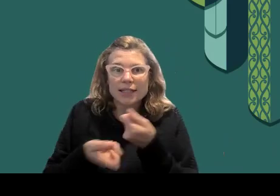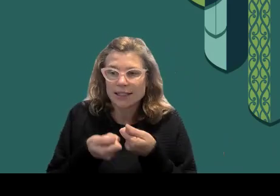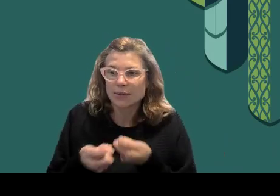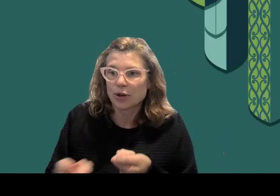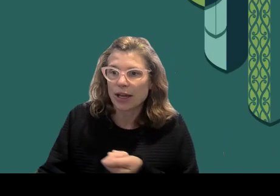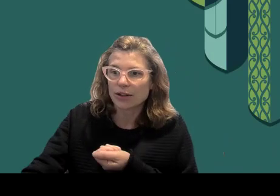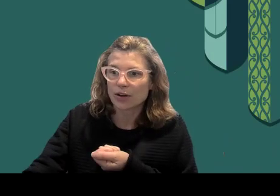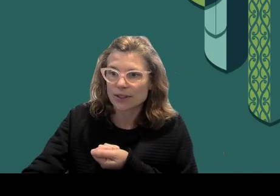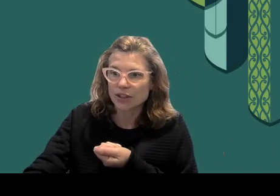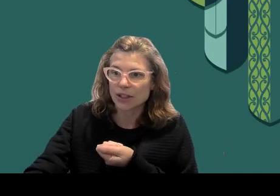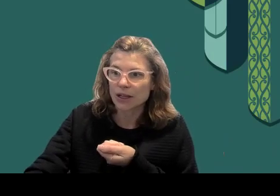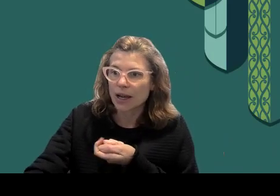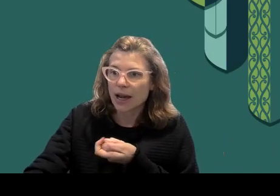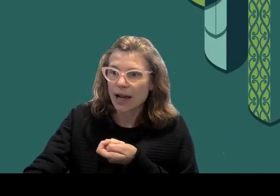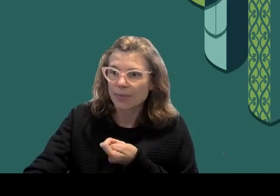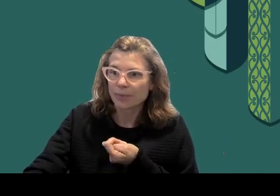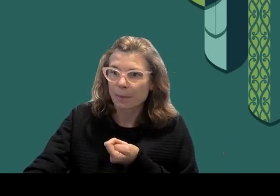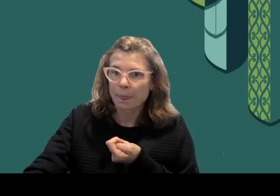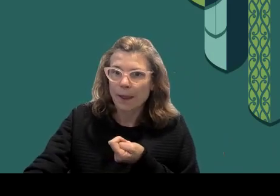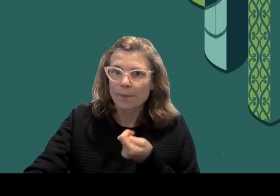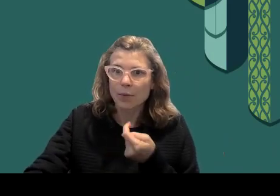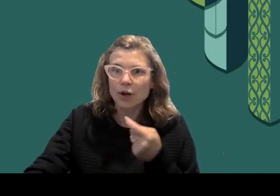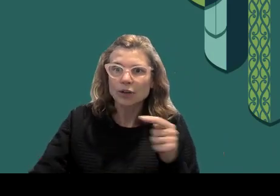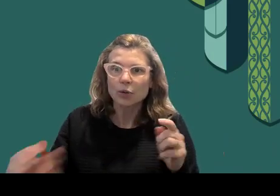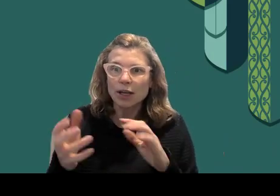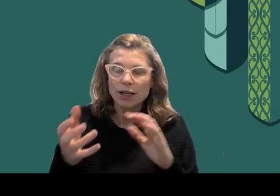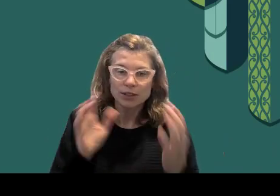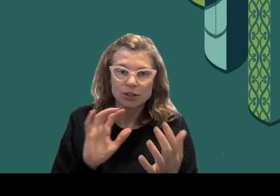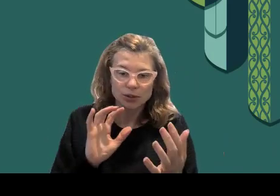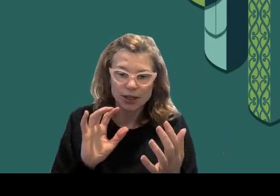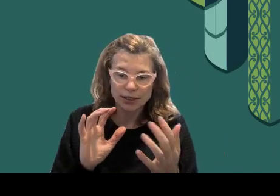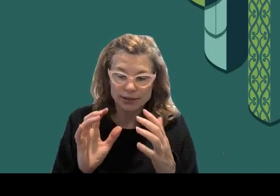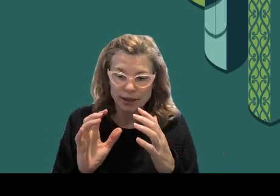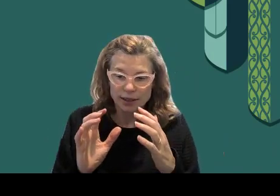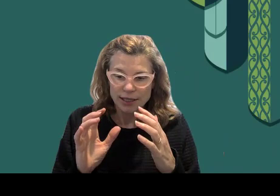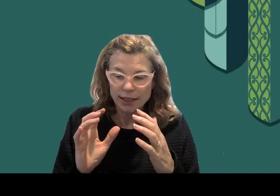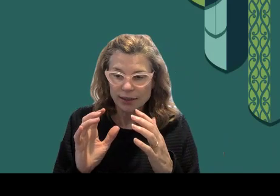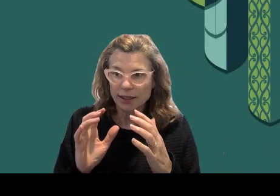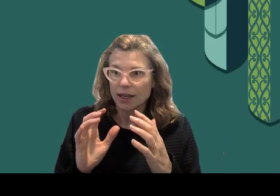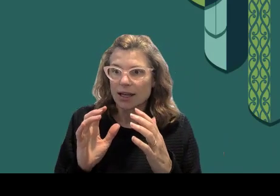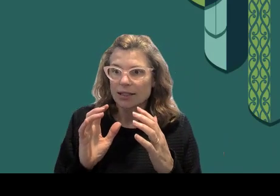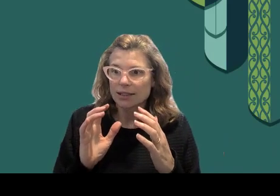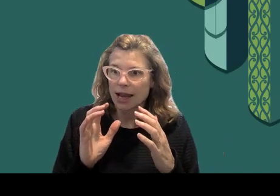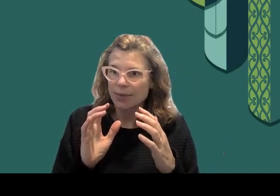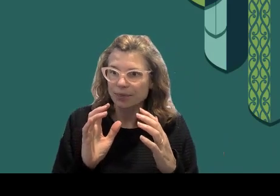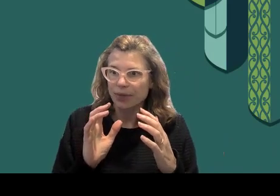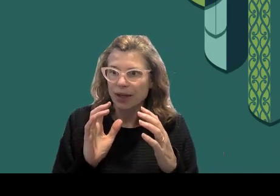and tease and pull out the conversation. But what I'd quite like to do is take the,